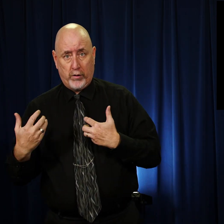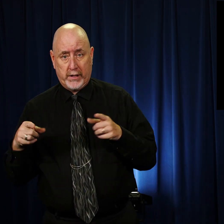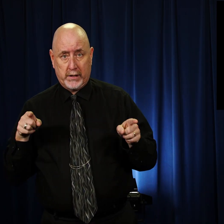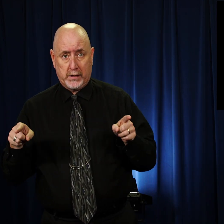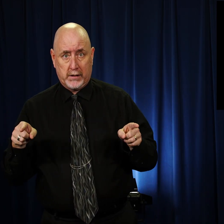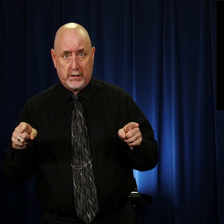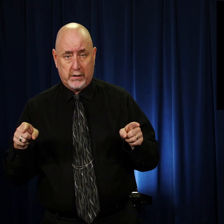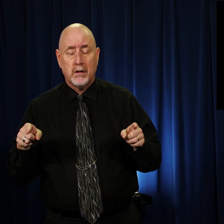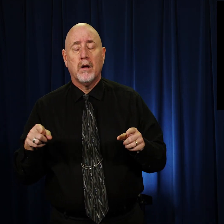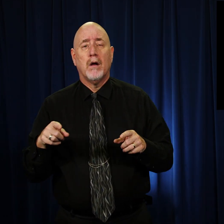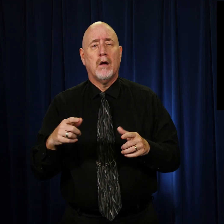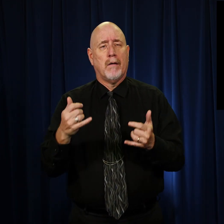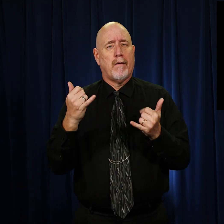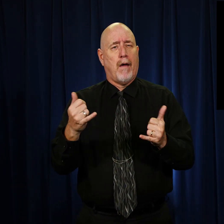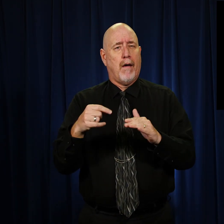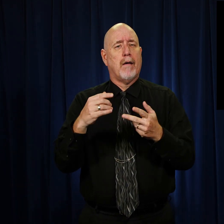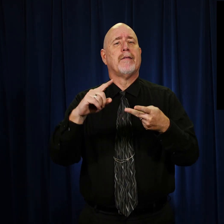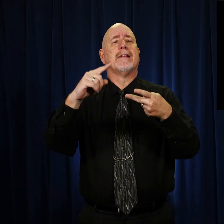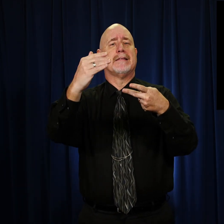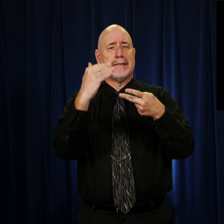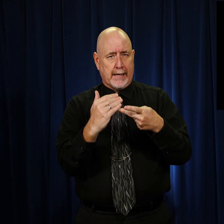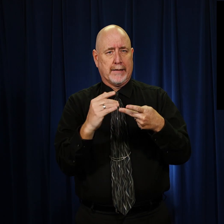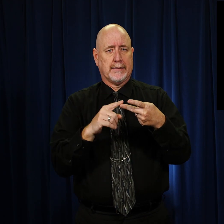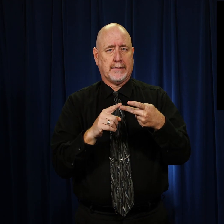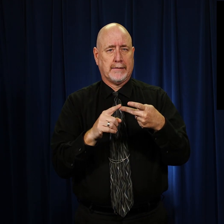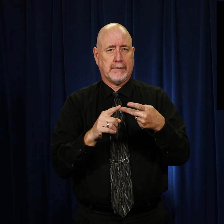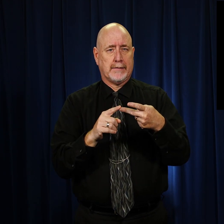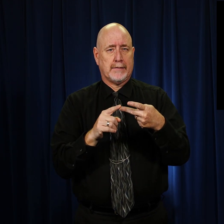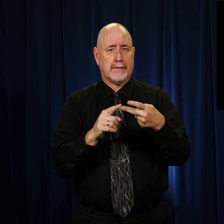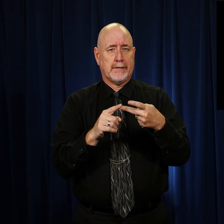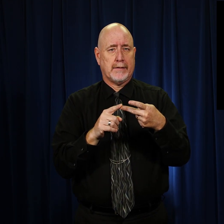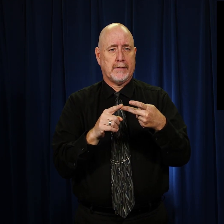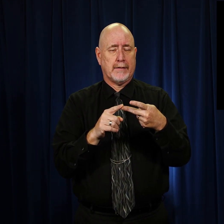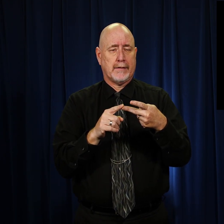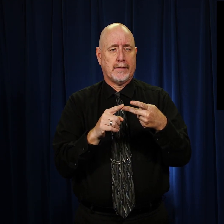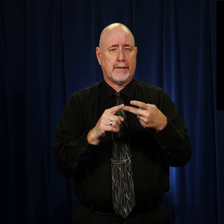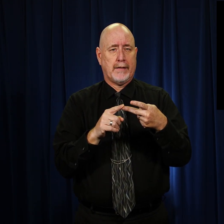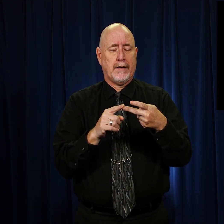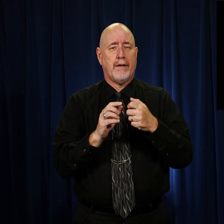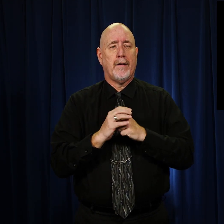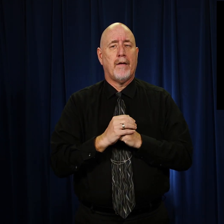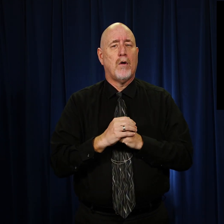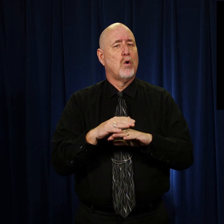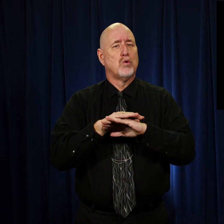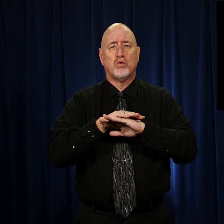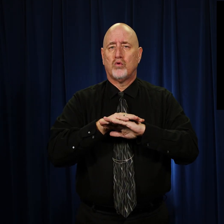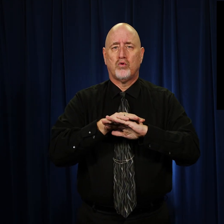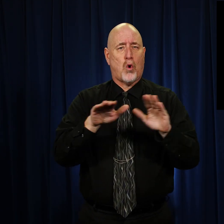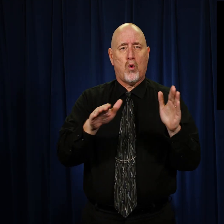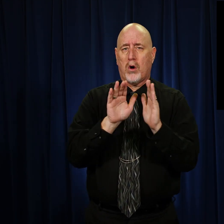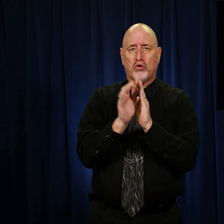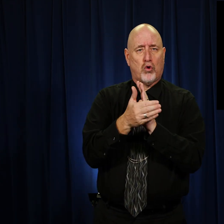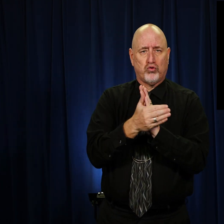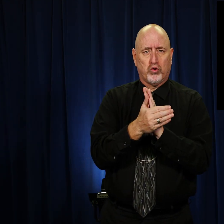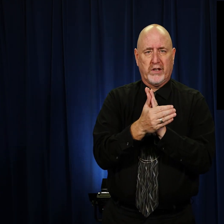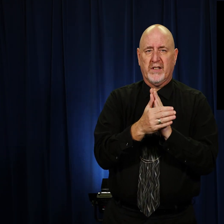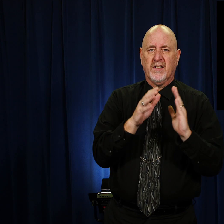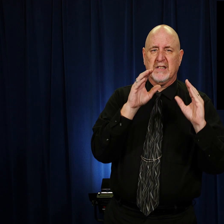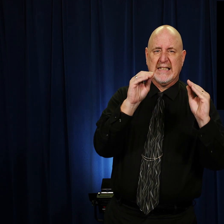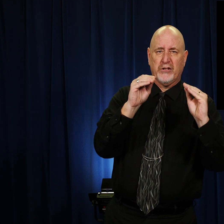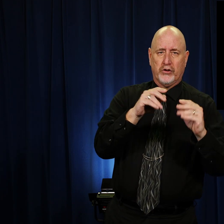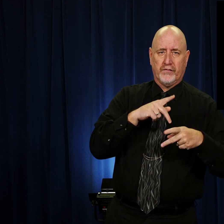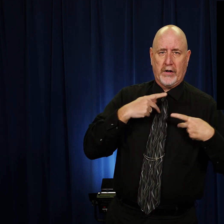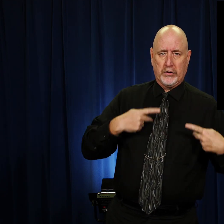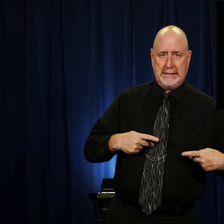angry. And now we'll go into the second contrast, which is this. Do not commit adultery was what the